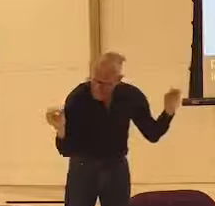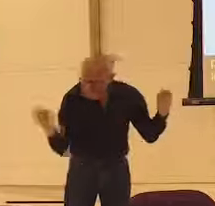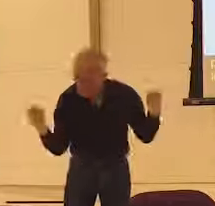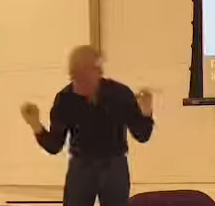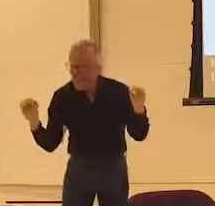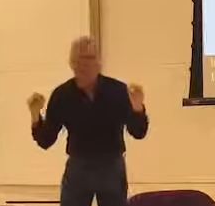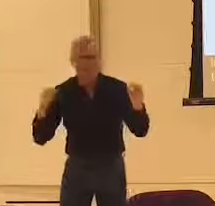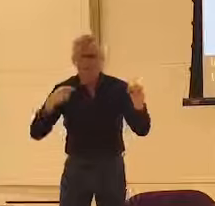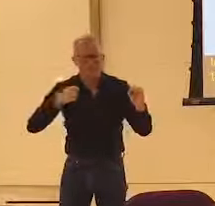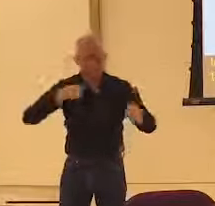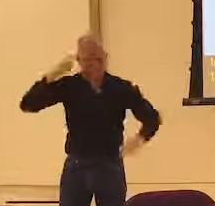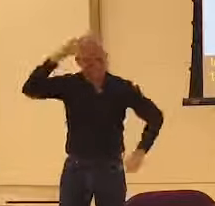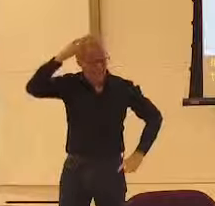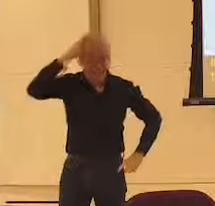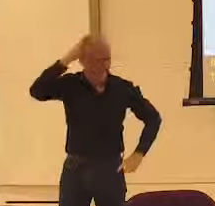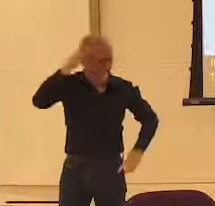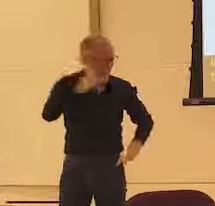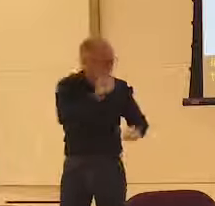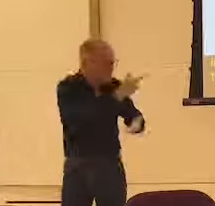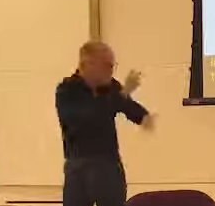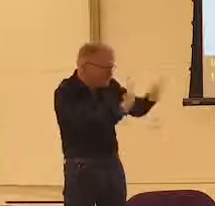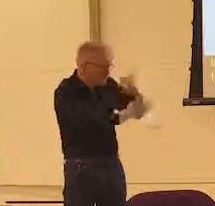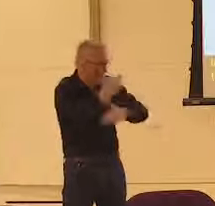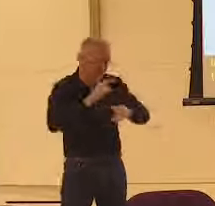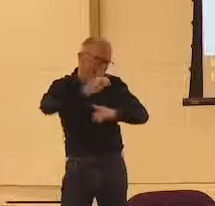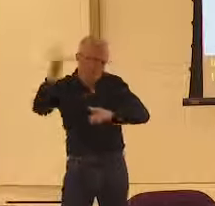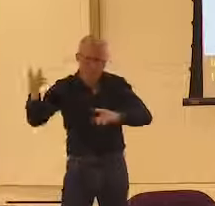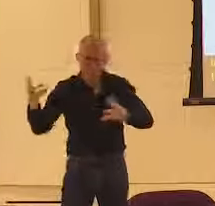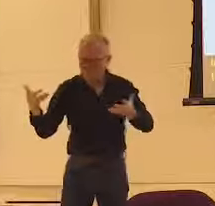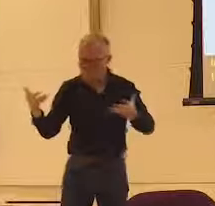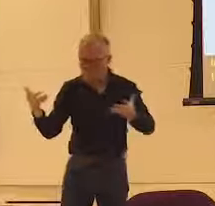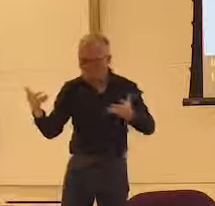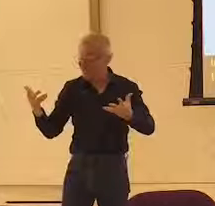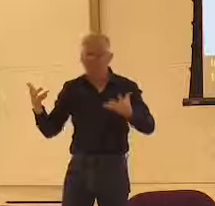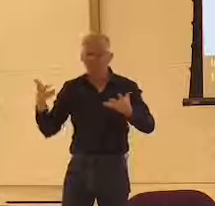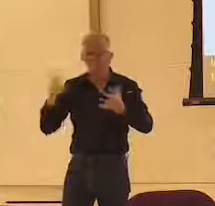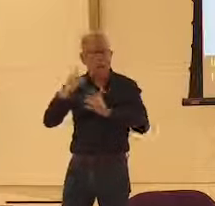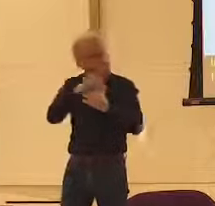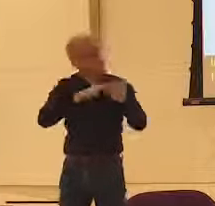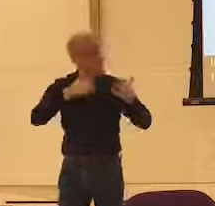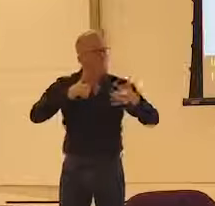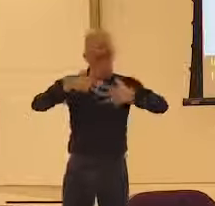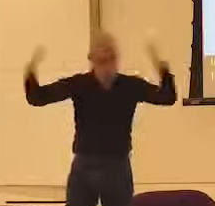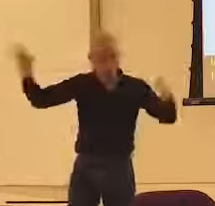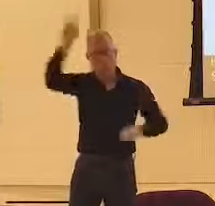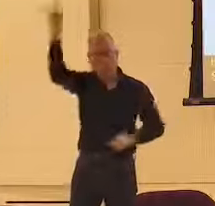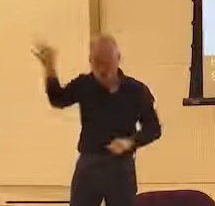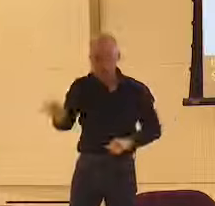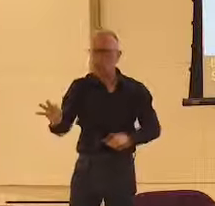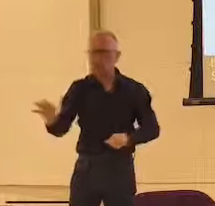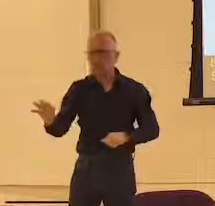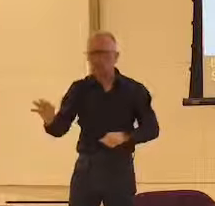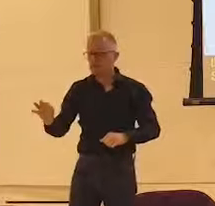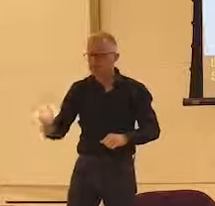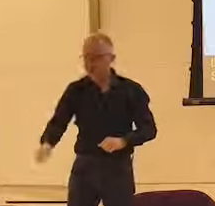to contact a deaf service. So later perhaps someone can explain to me, because my